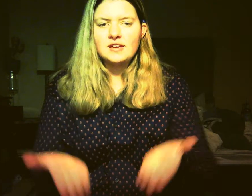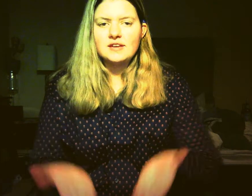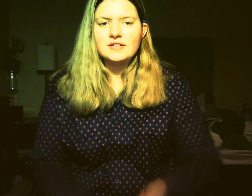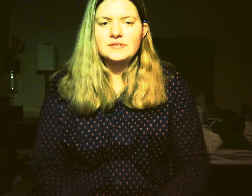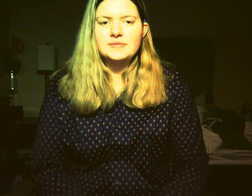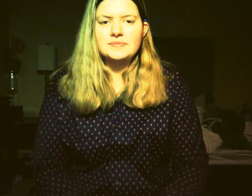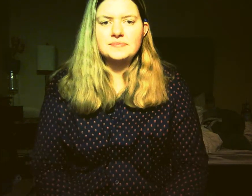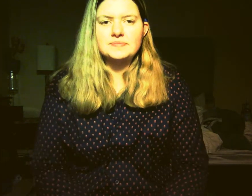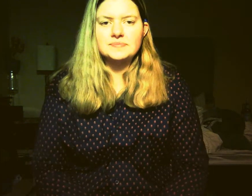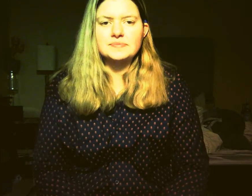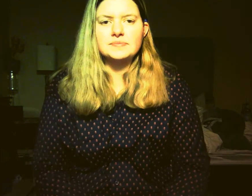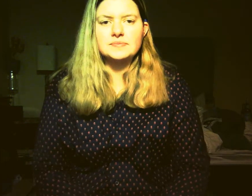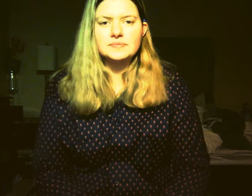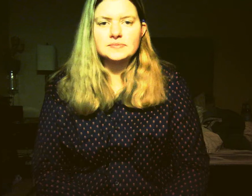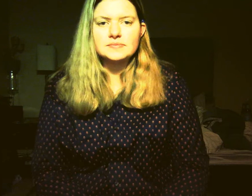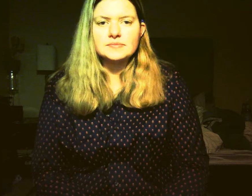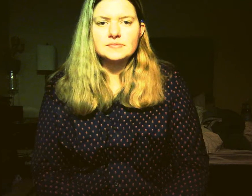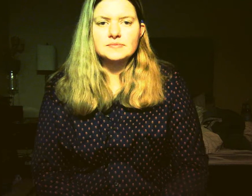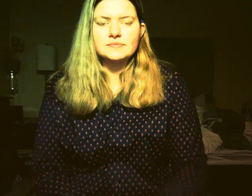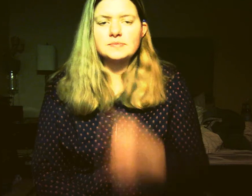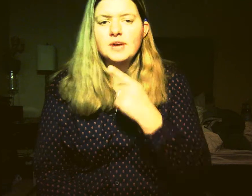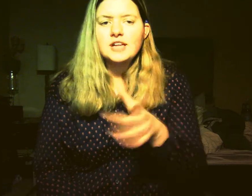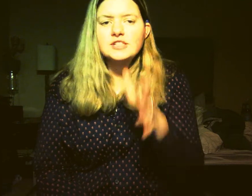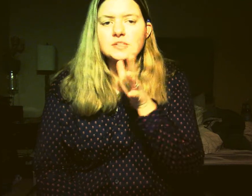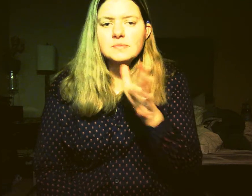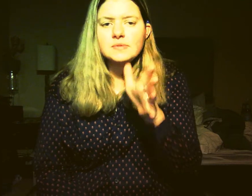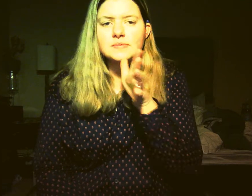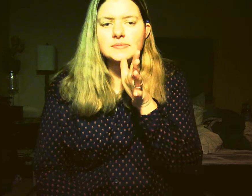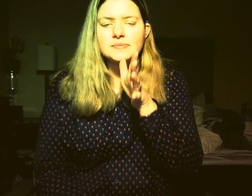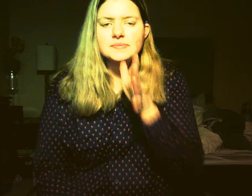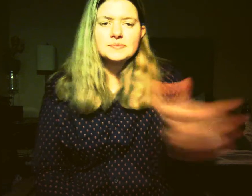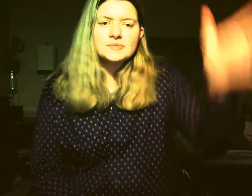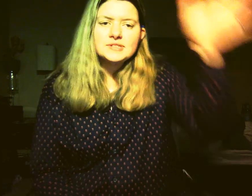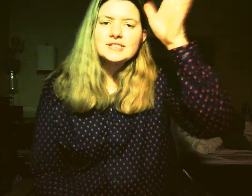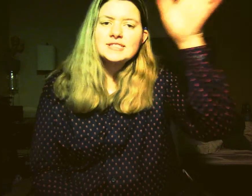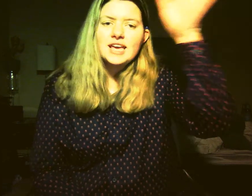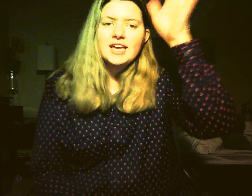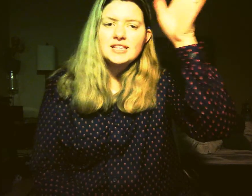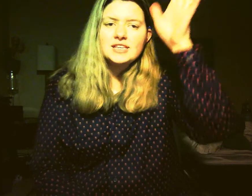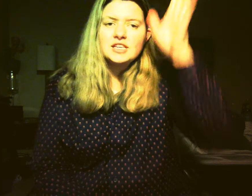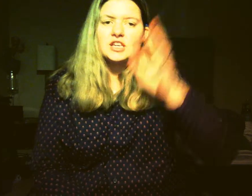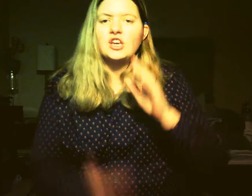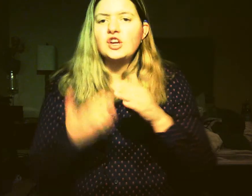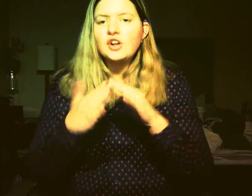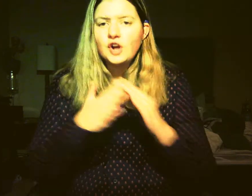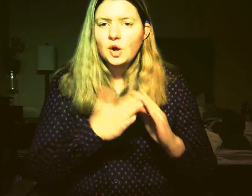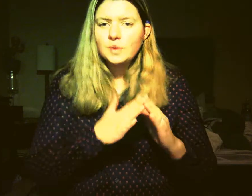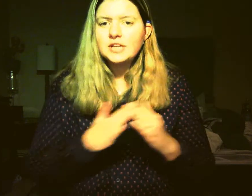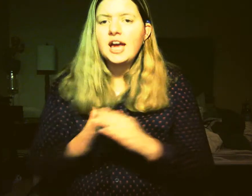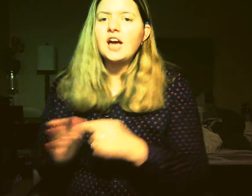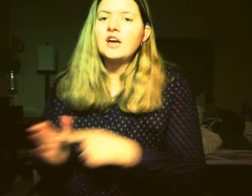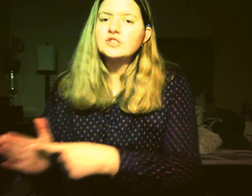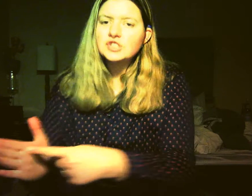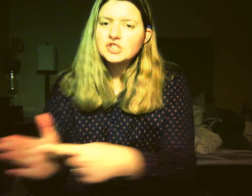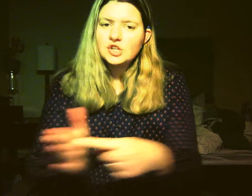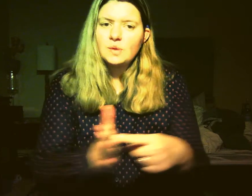tell me about your mama, your daddy, your hometown, show